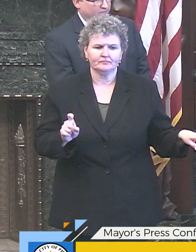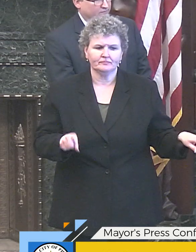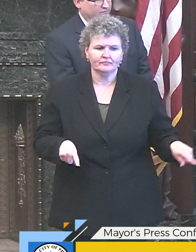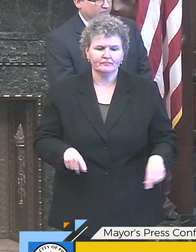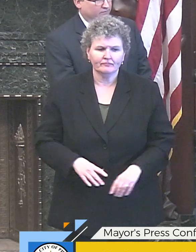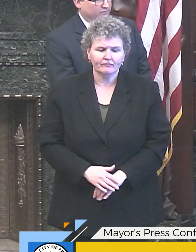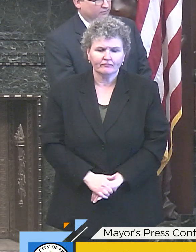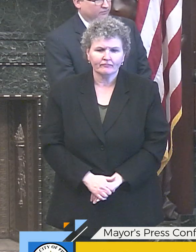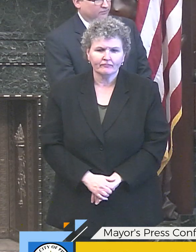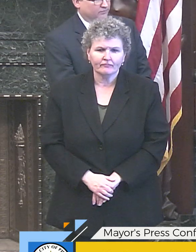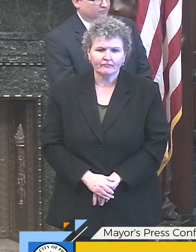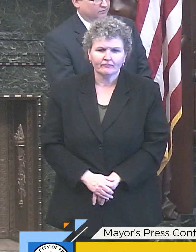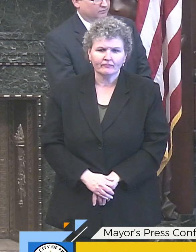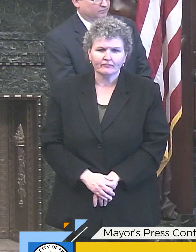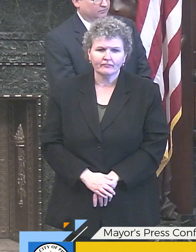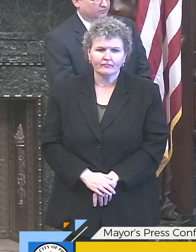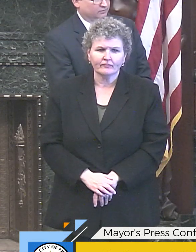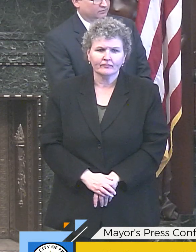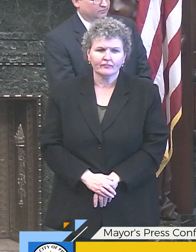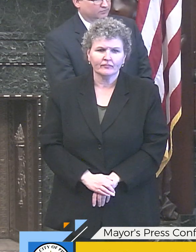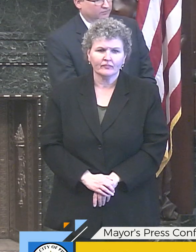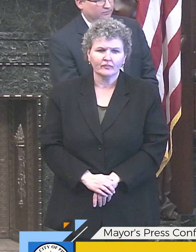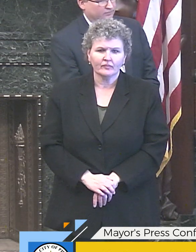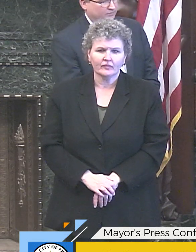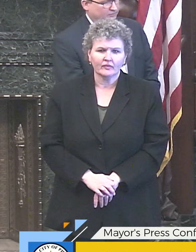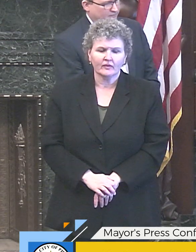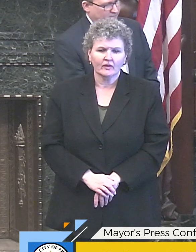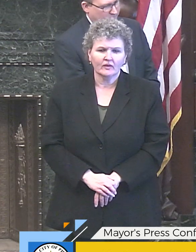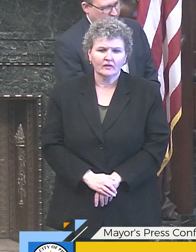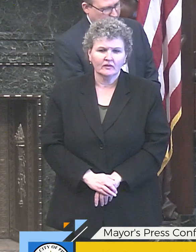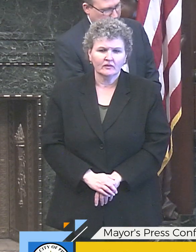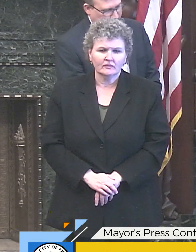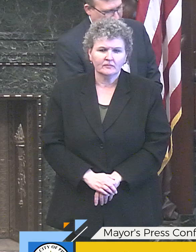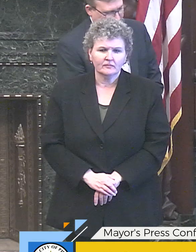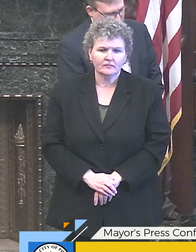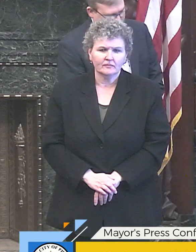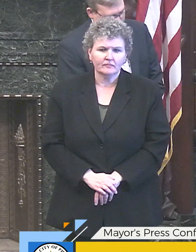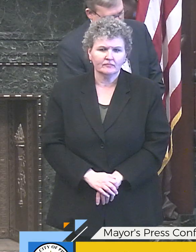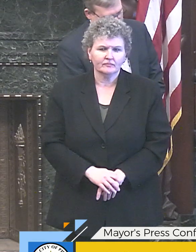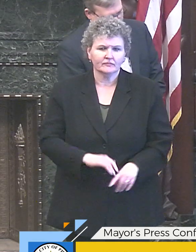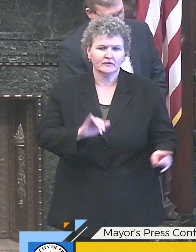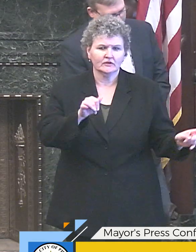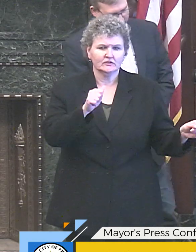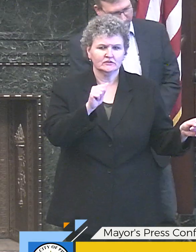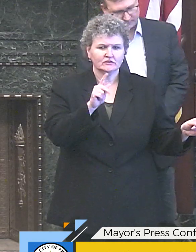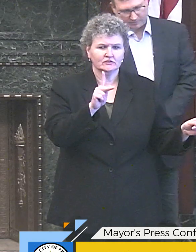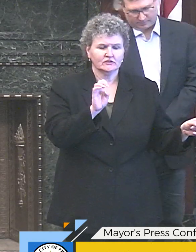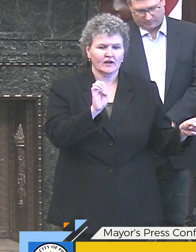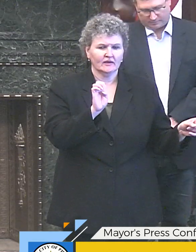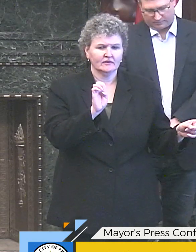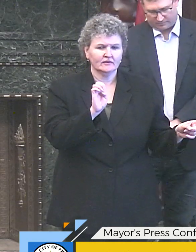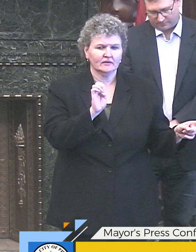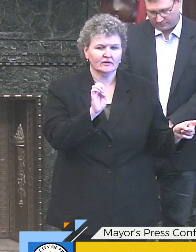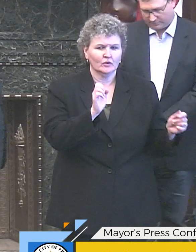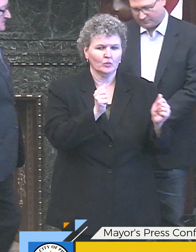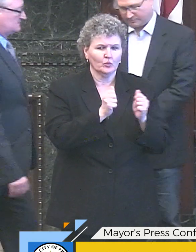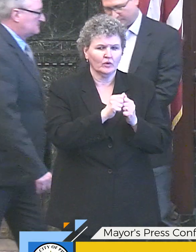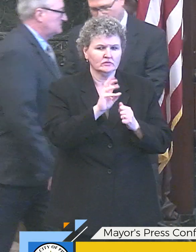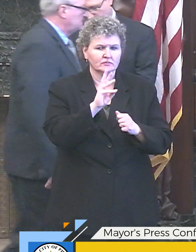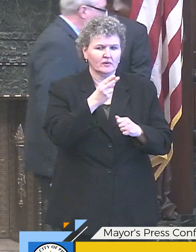Thank you. We are now going to go to Jake Bloomgart with WHYY. You are now